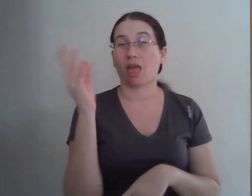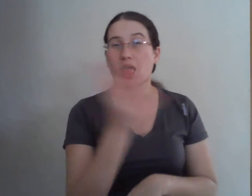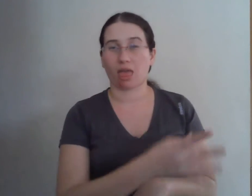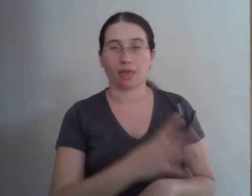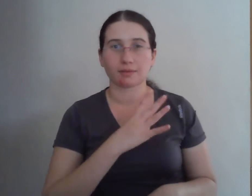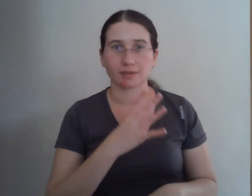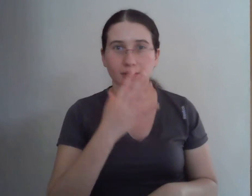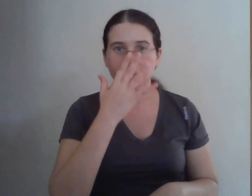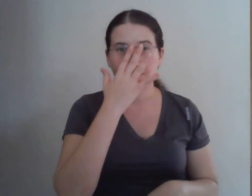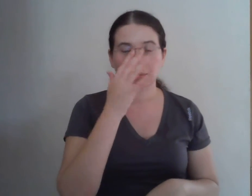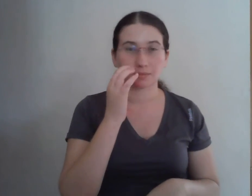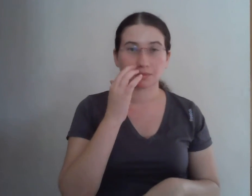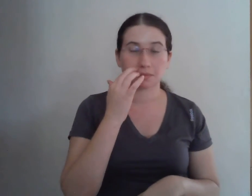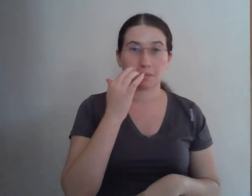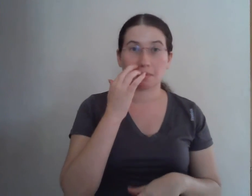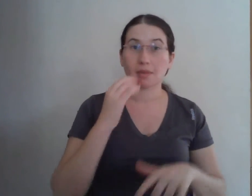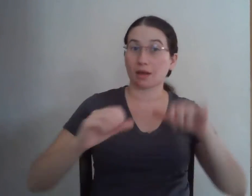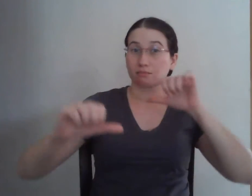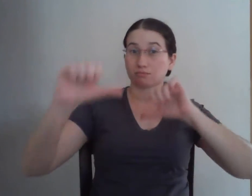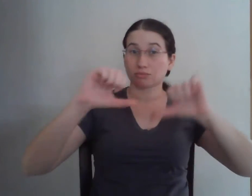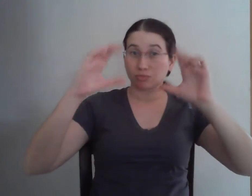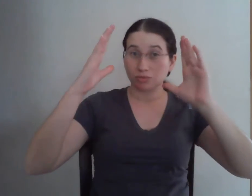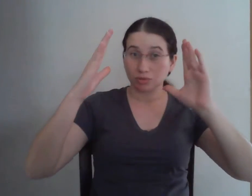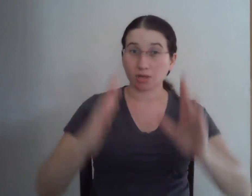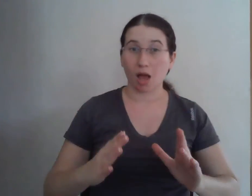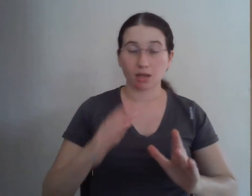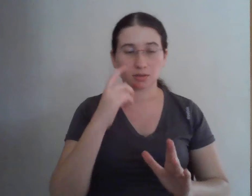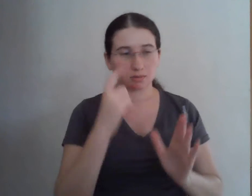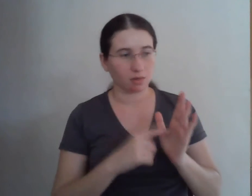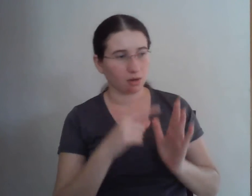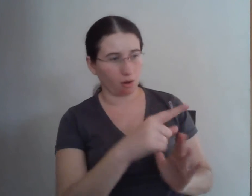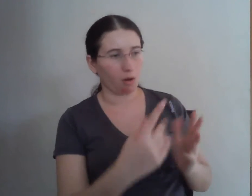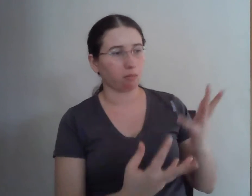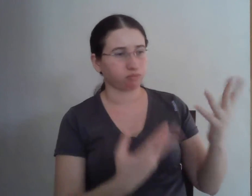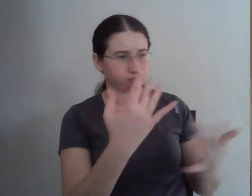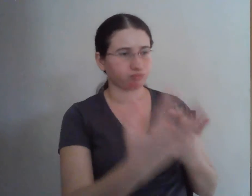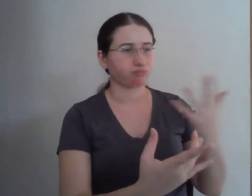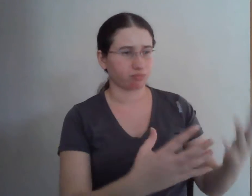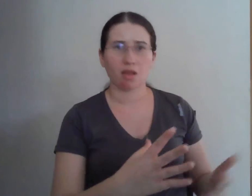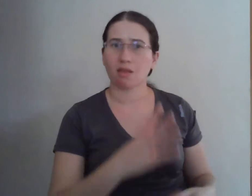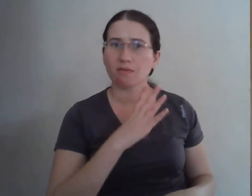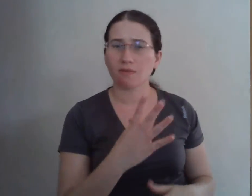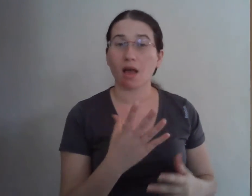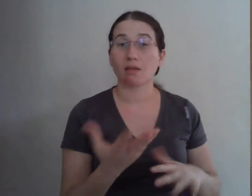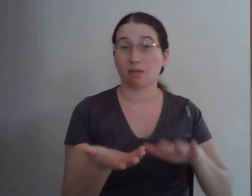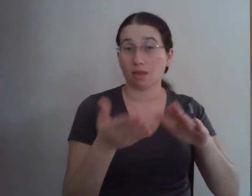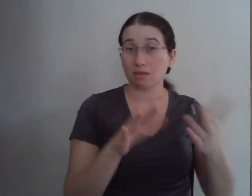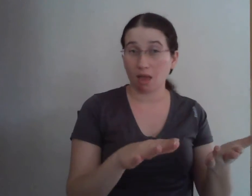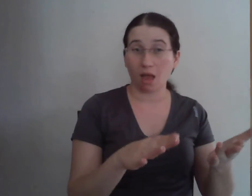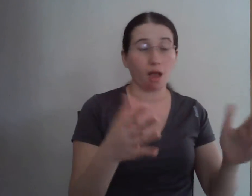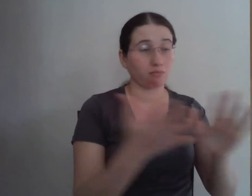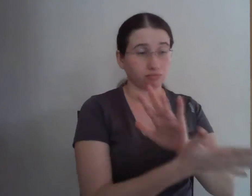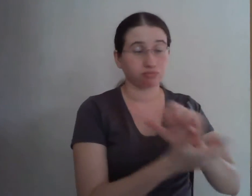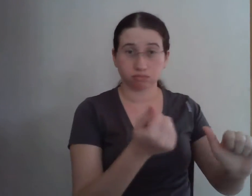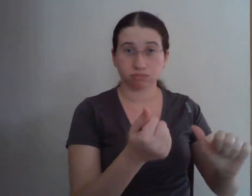the burning as scientists because it does remove the dead material and it allows the plants to